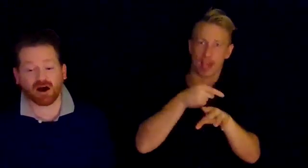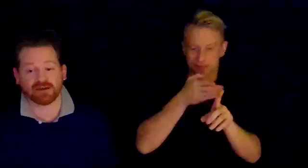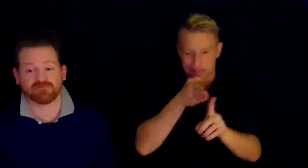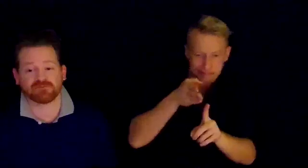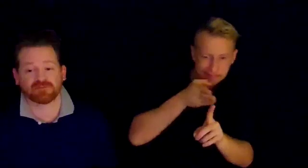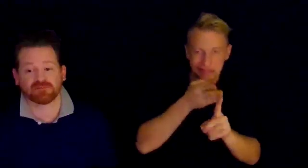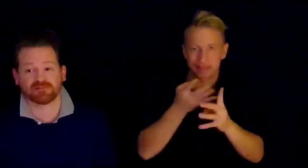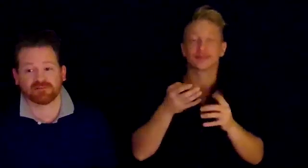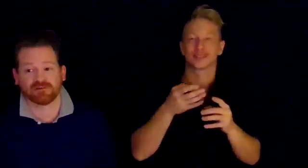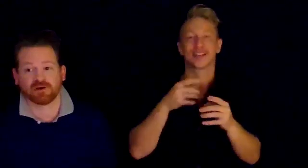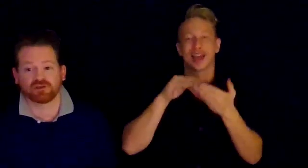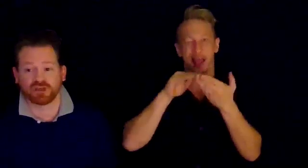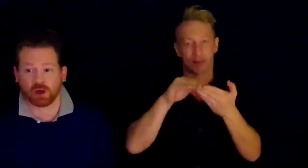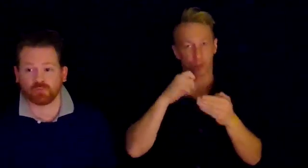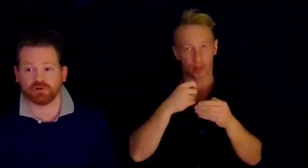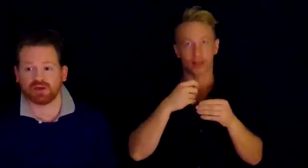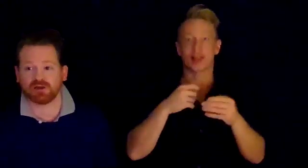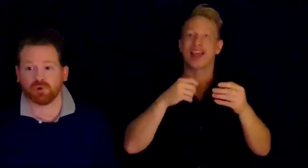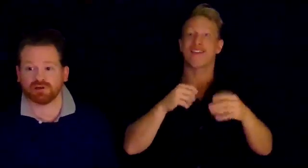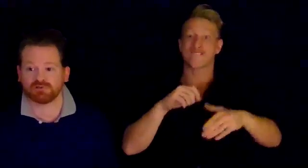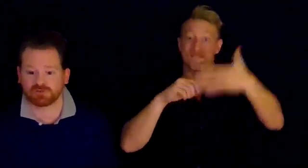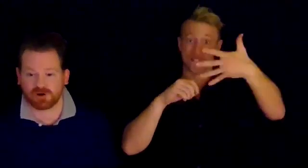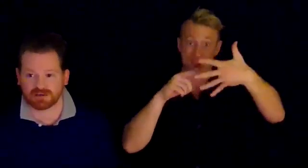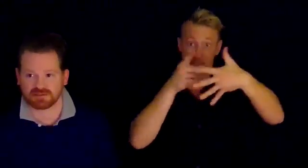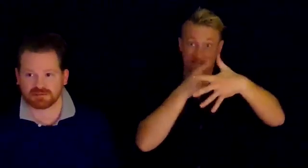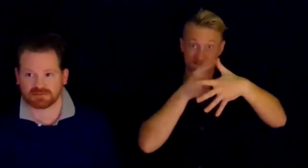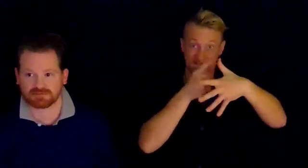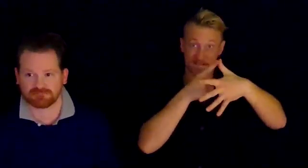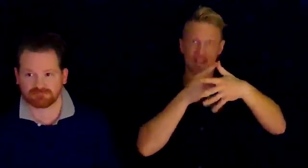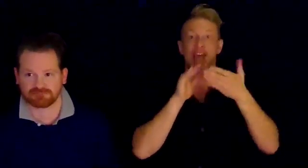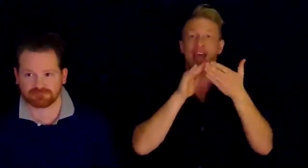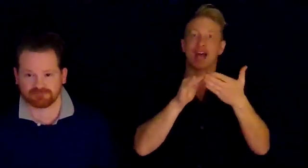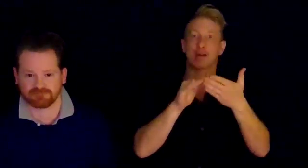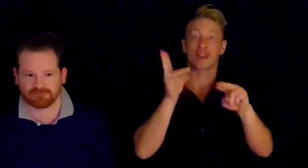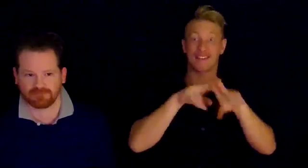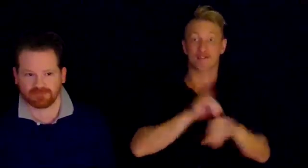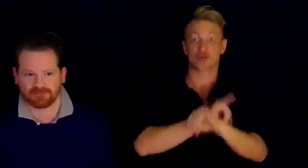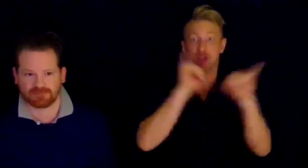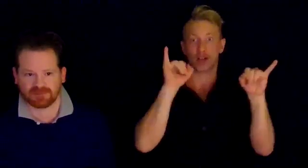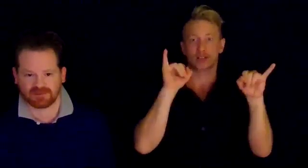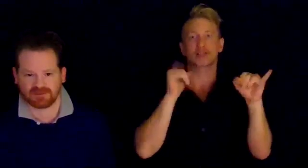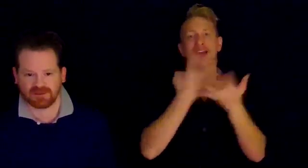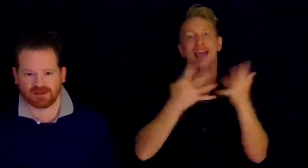and 5, to help you in a point of crisis.